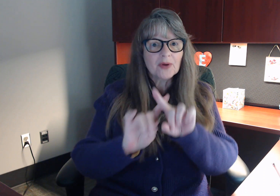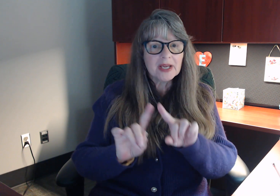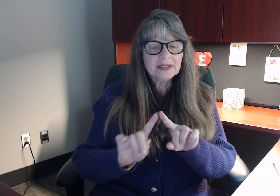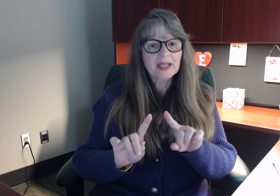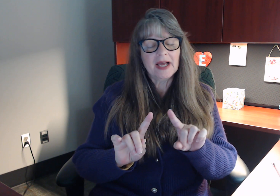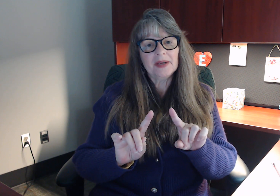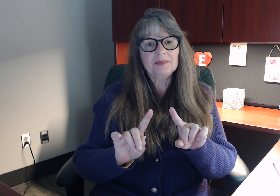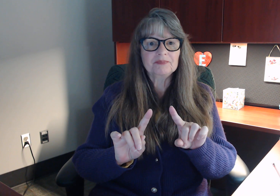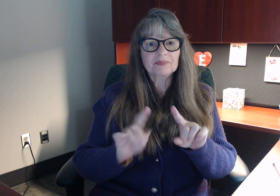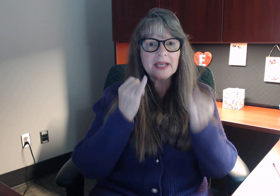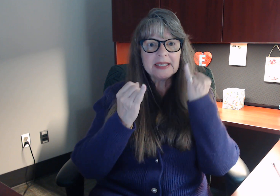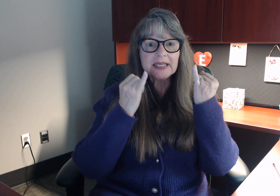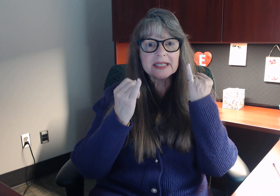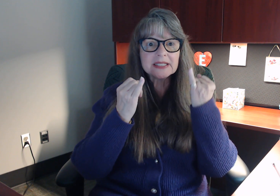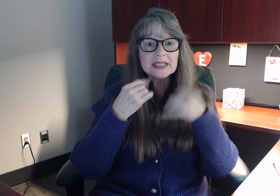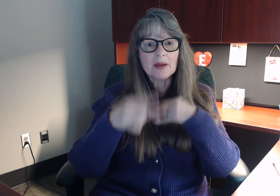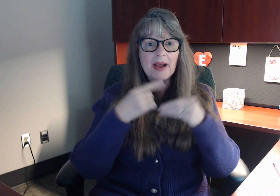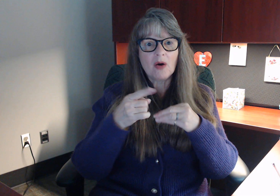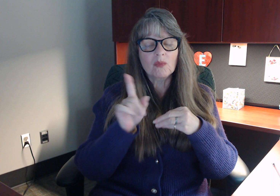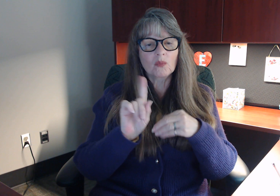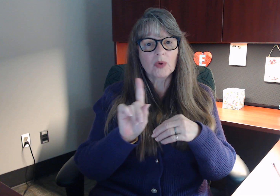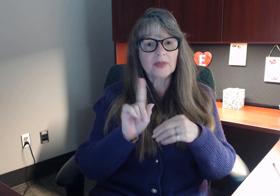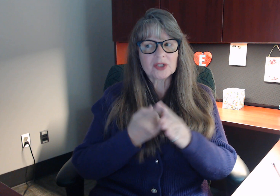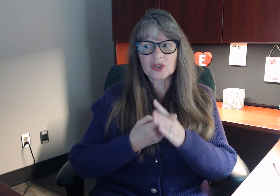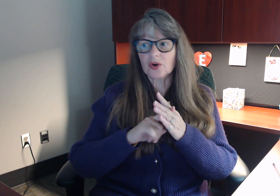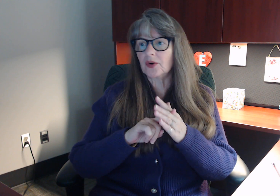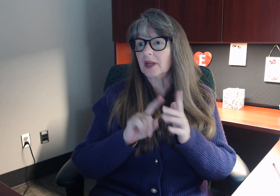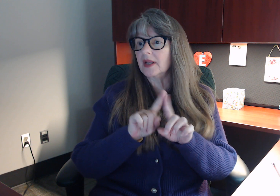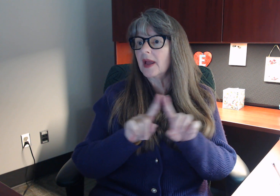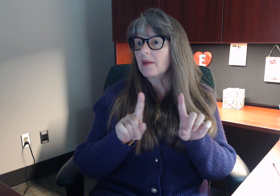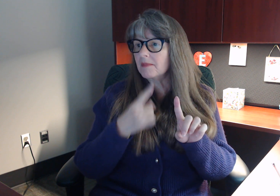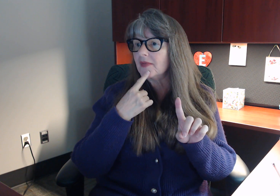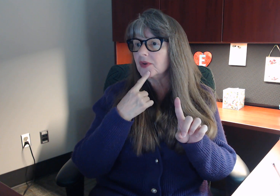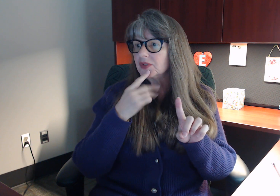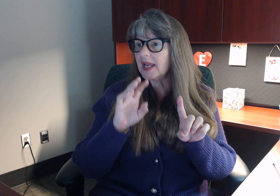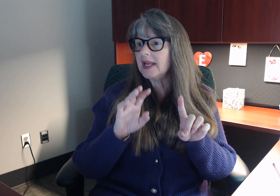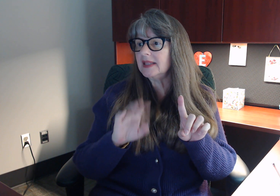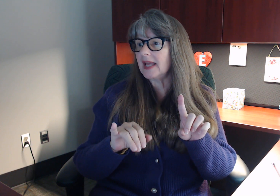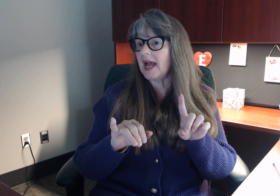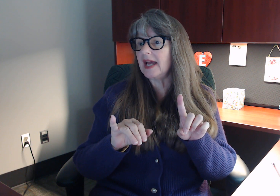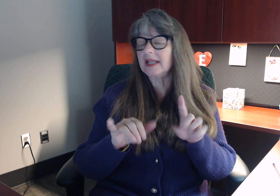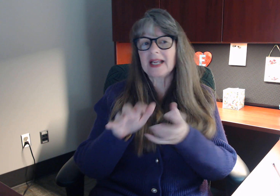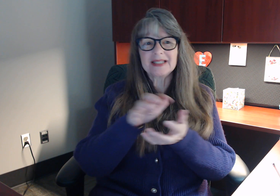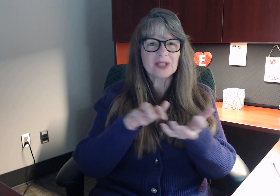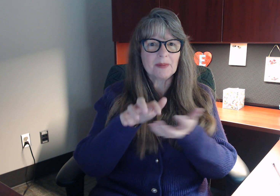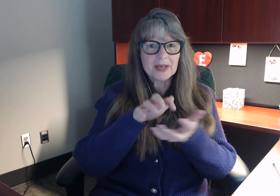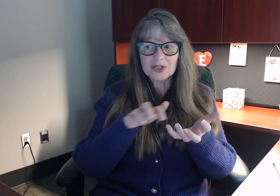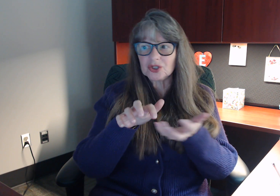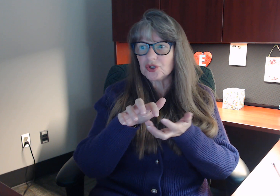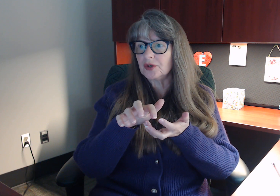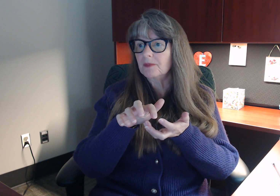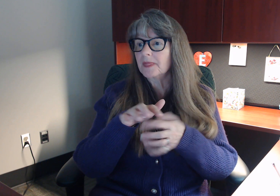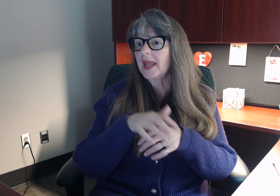different ideas about where that started. But they're saying that because it's a mixture.